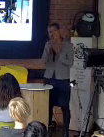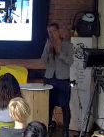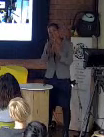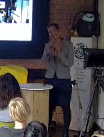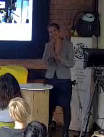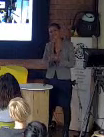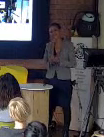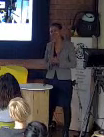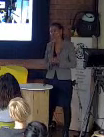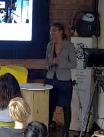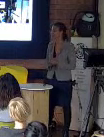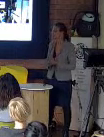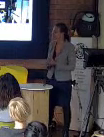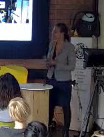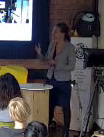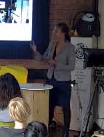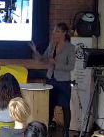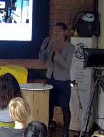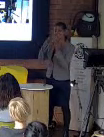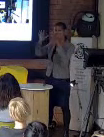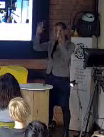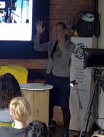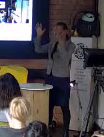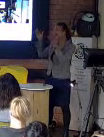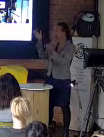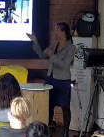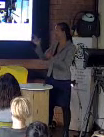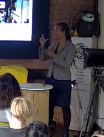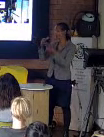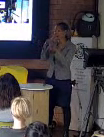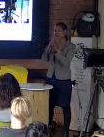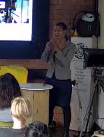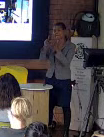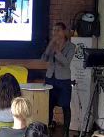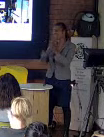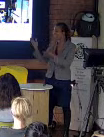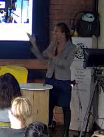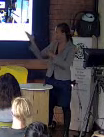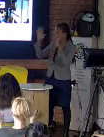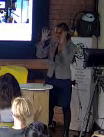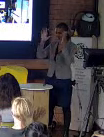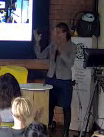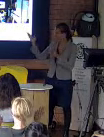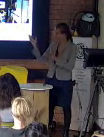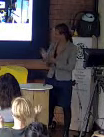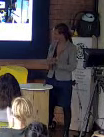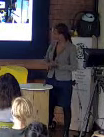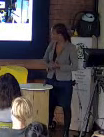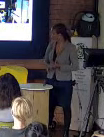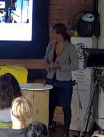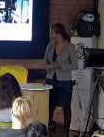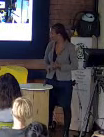Okay, thank you everyone. Big round of applause for Camille, please. And the team, thank you.